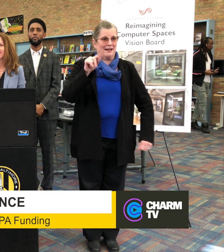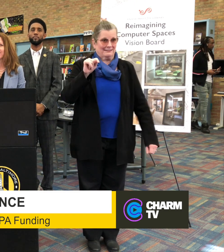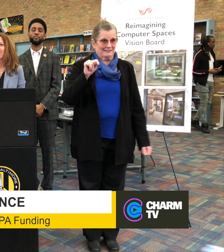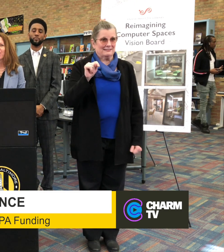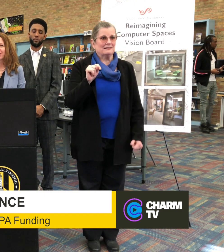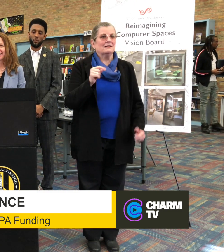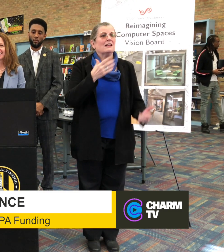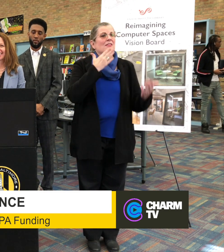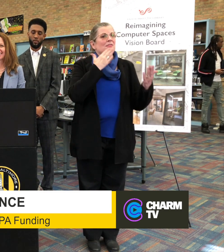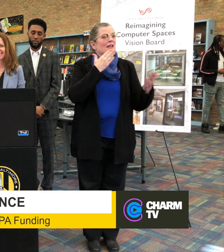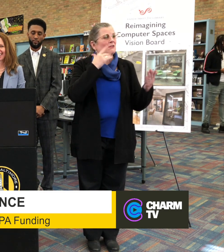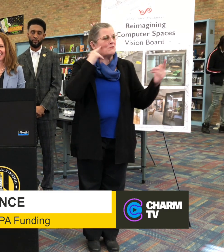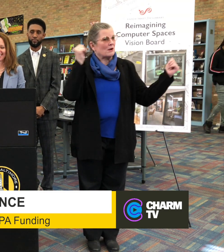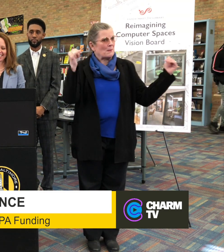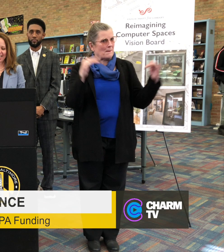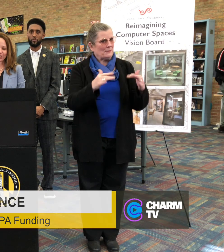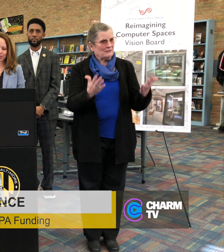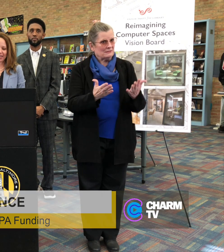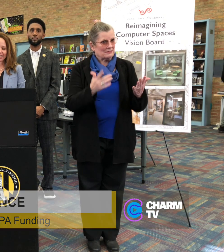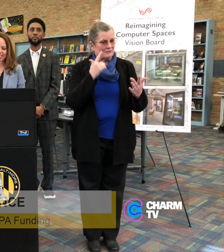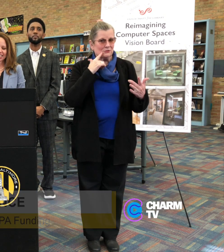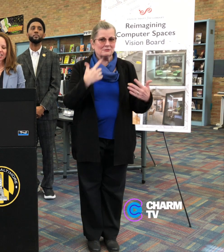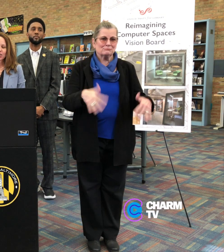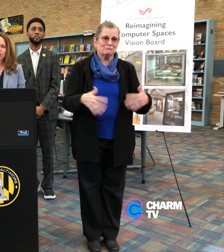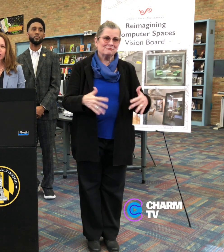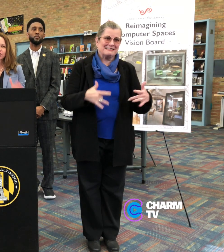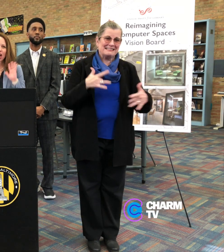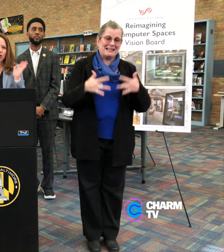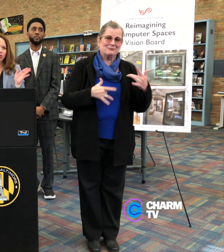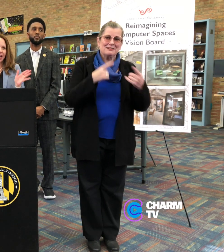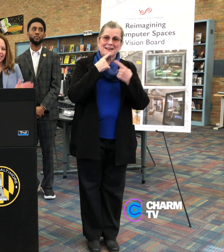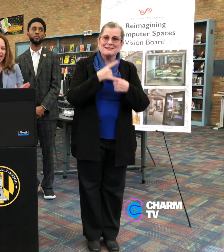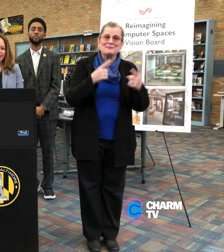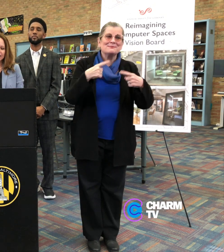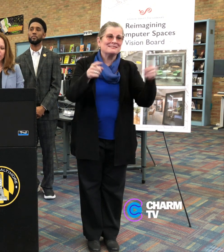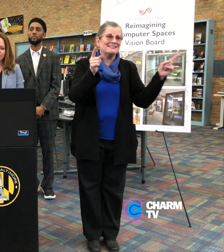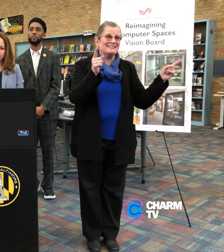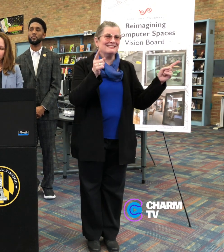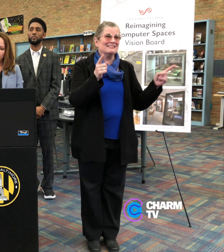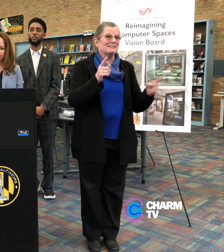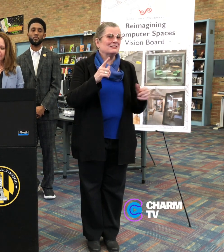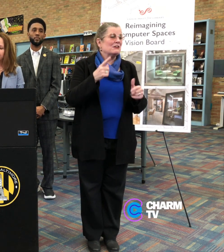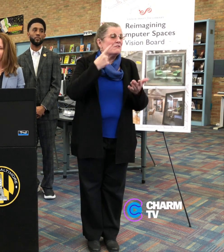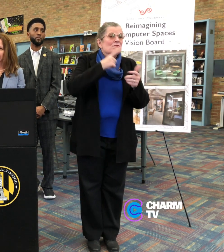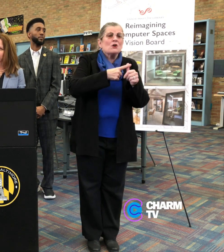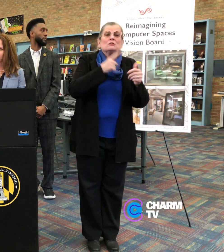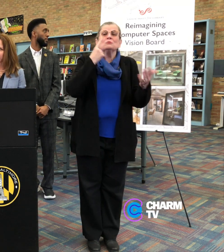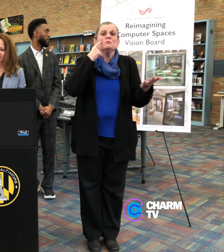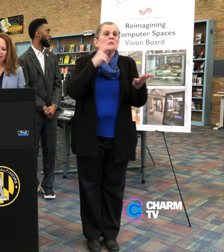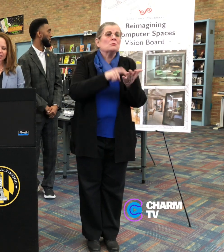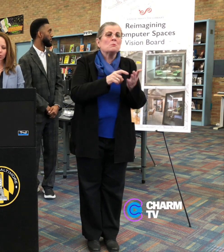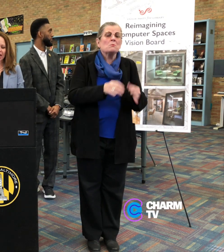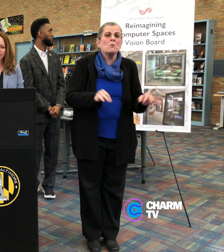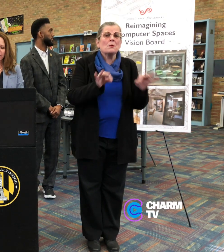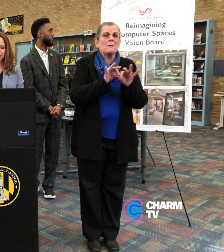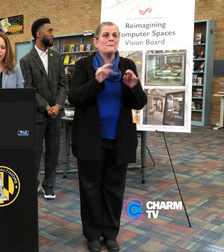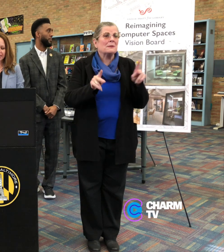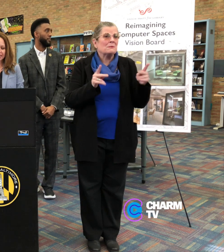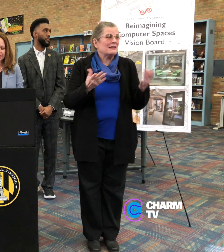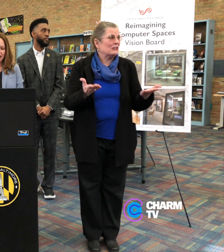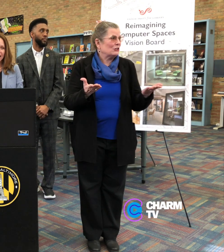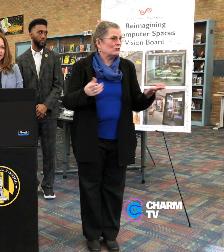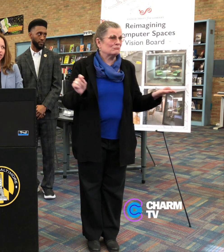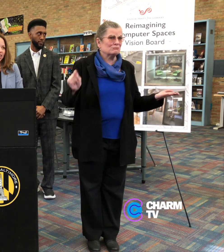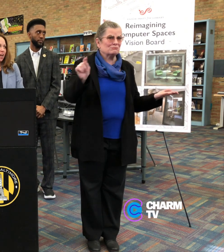joining us for this exciting announcement. So first of all, I want to recognize that we have some important people in the room with us. We have Mayor